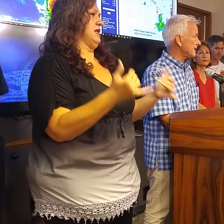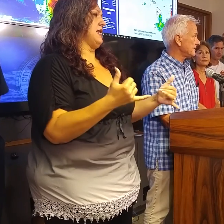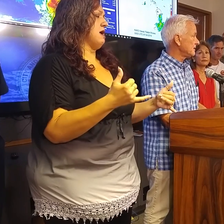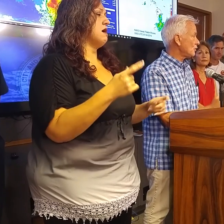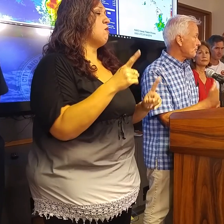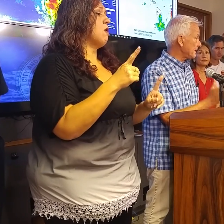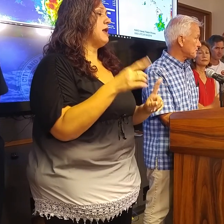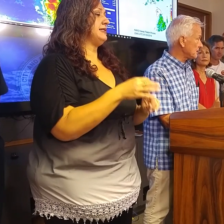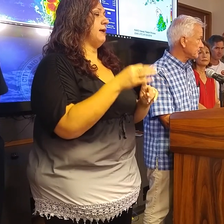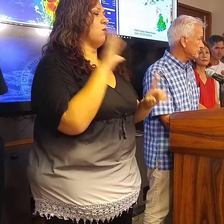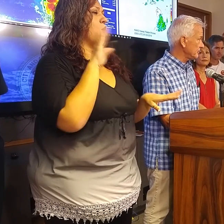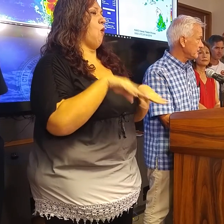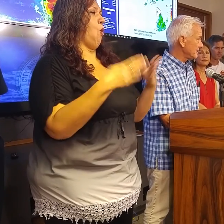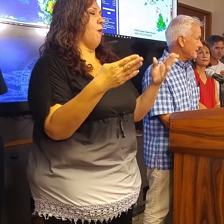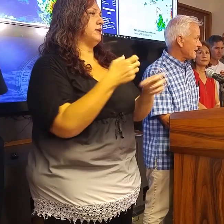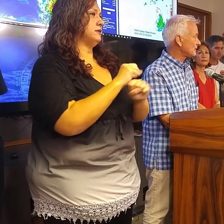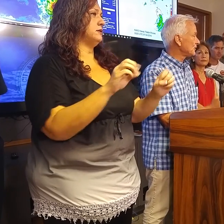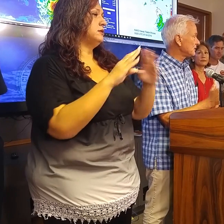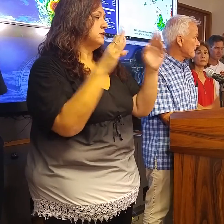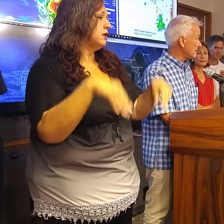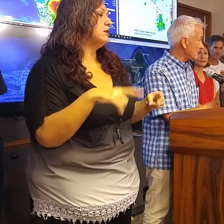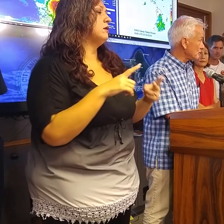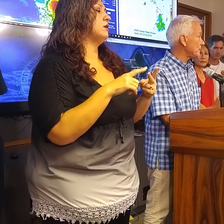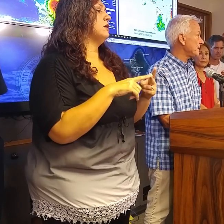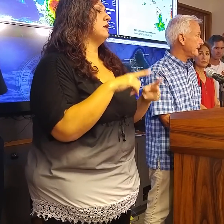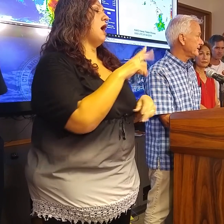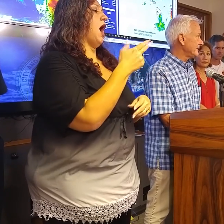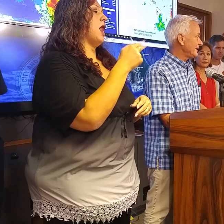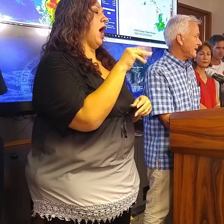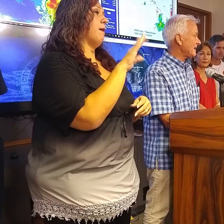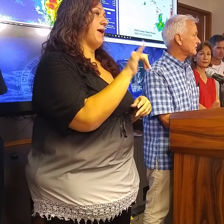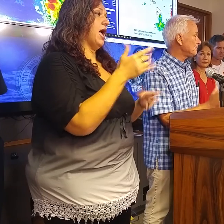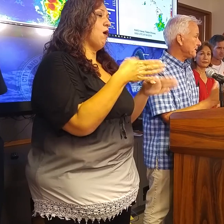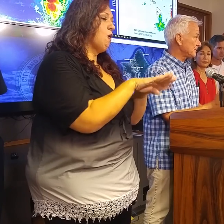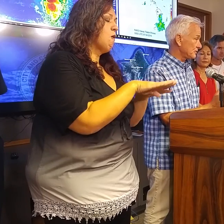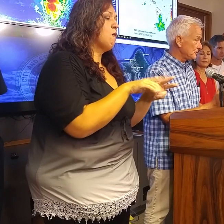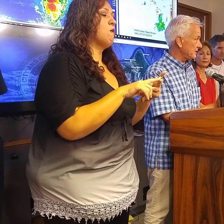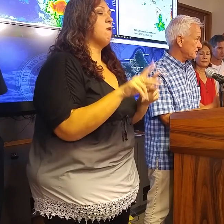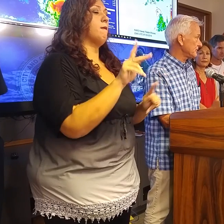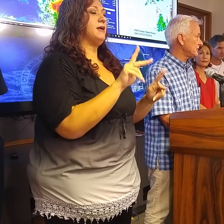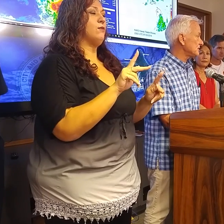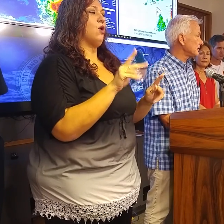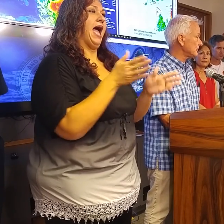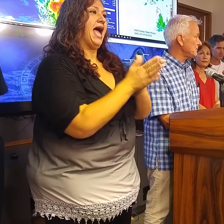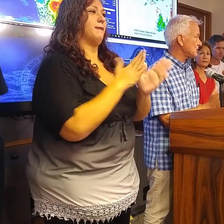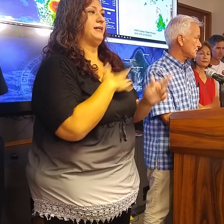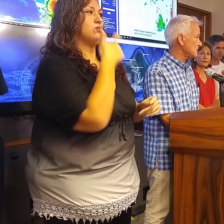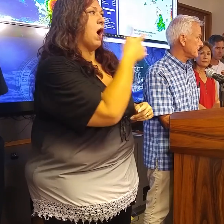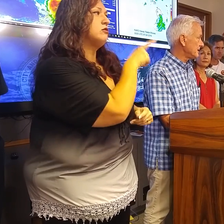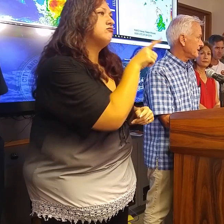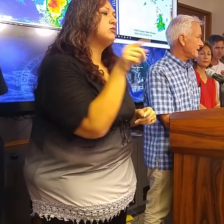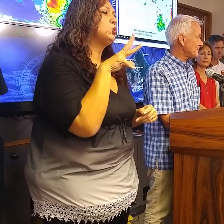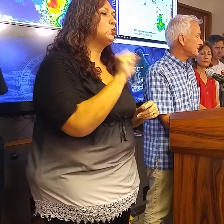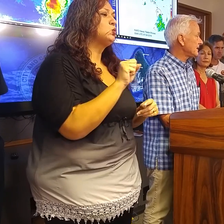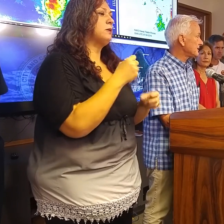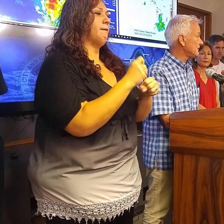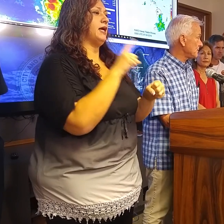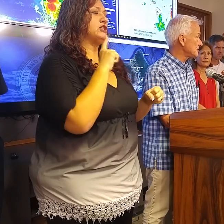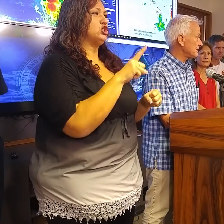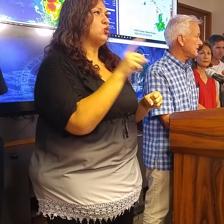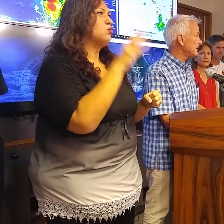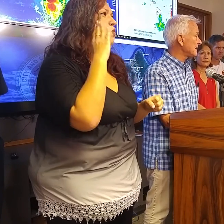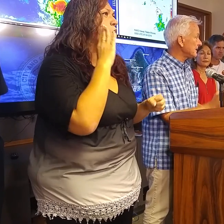other than opening up shelters, closing Hanauma Bay, and asking people to tune into your stations to make sure that they get